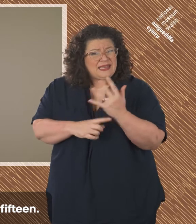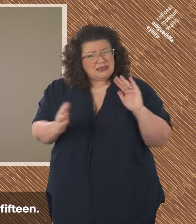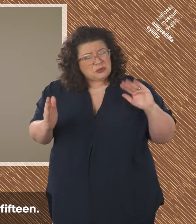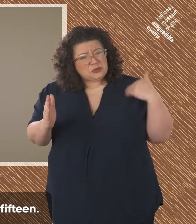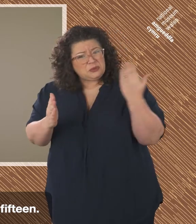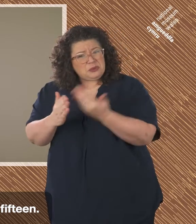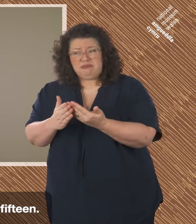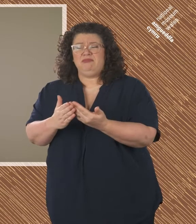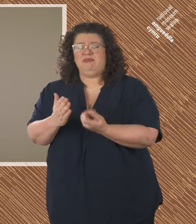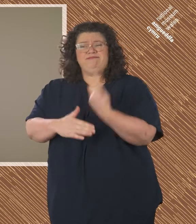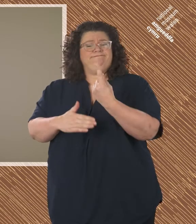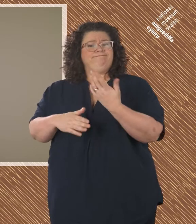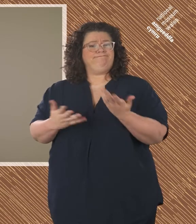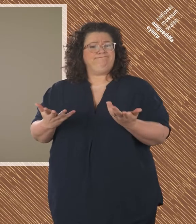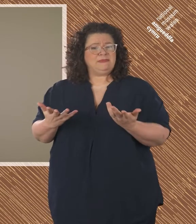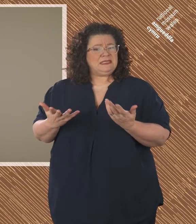15.